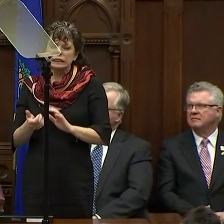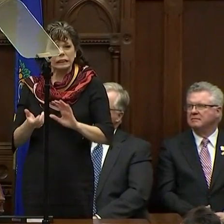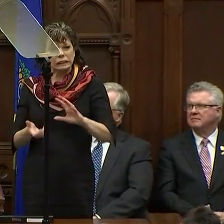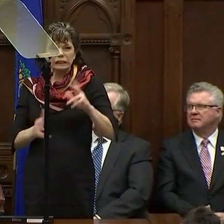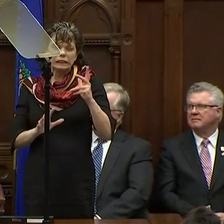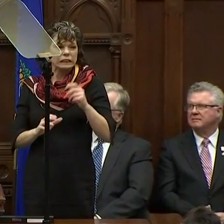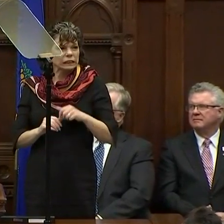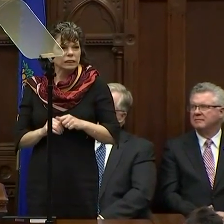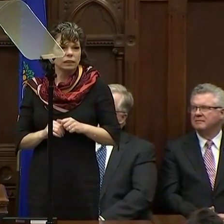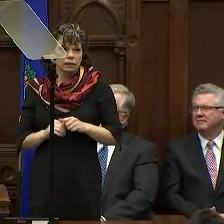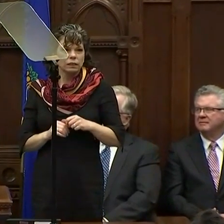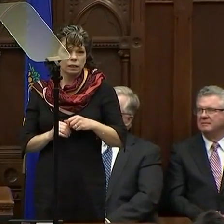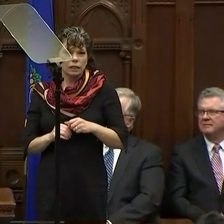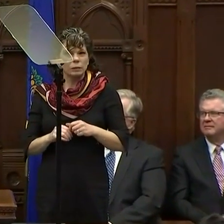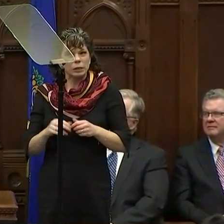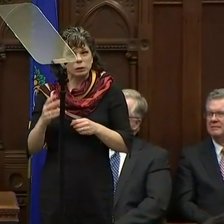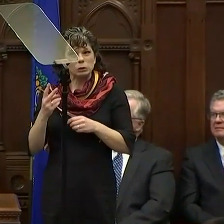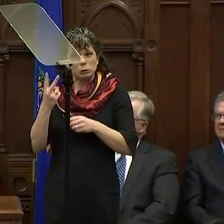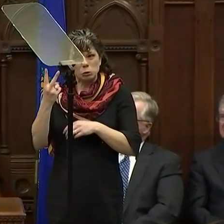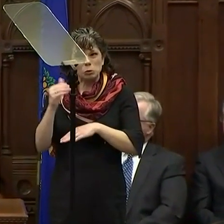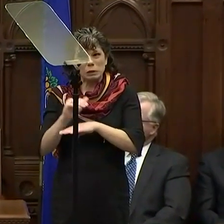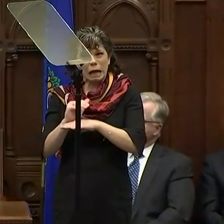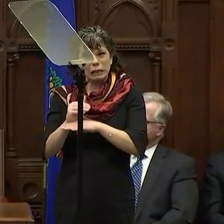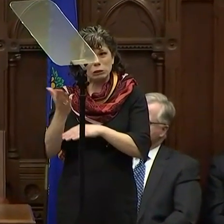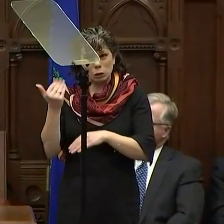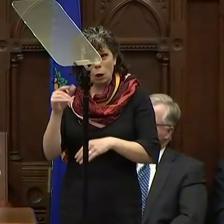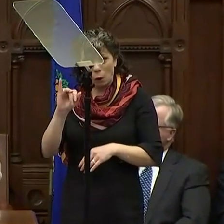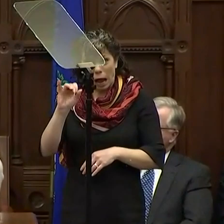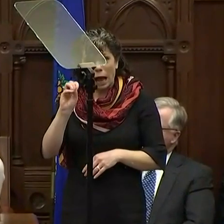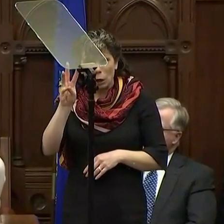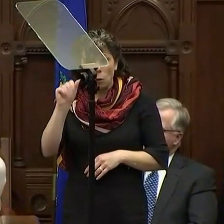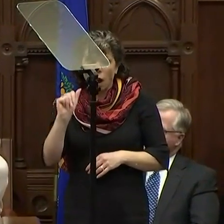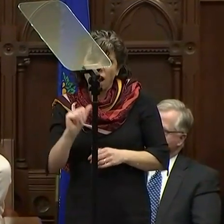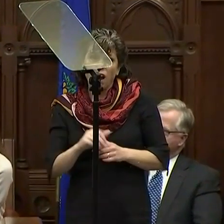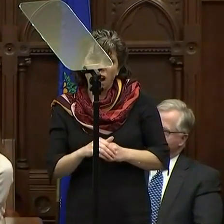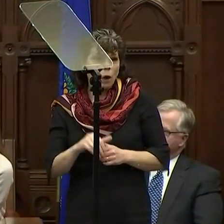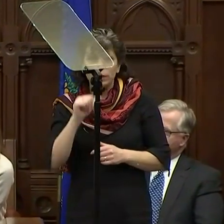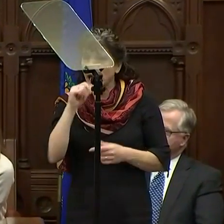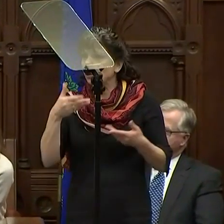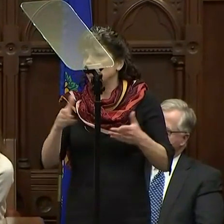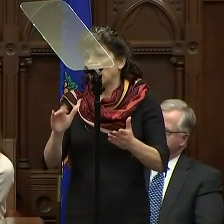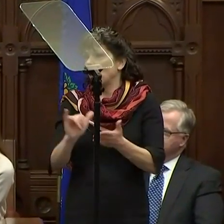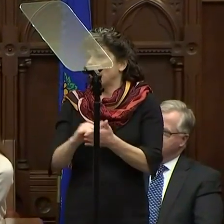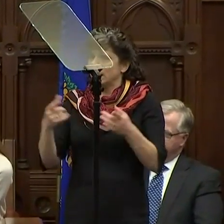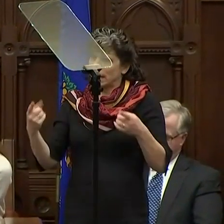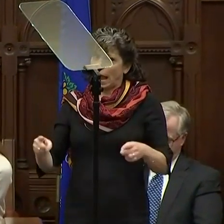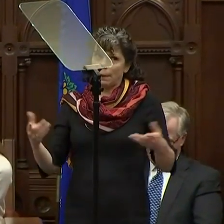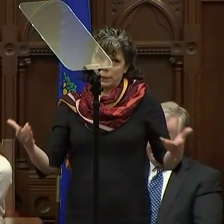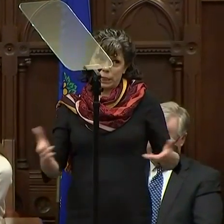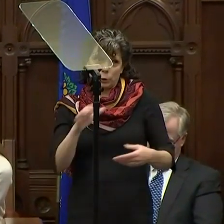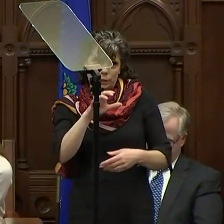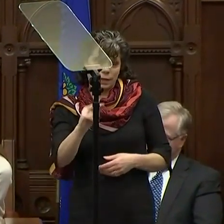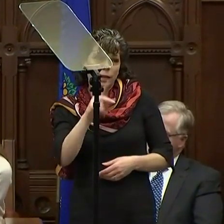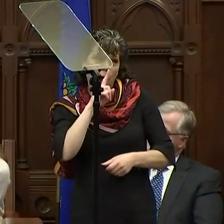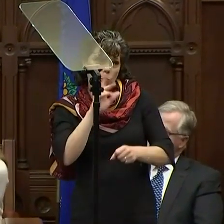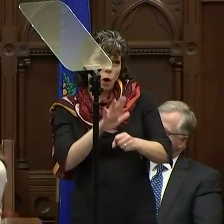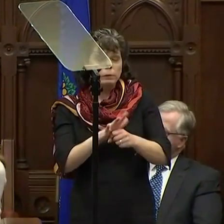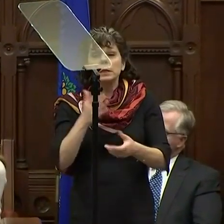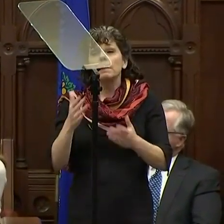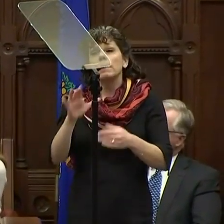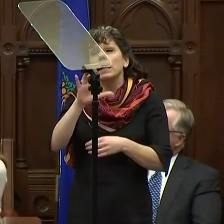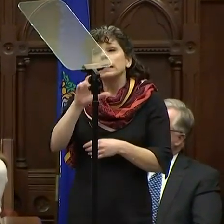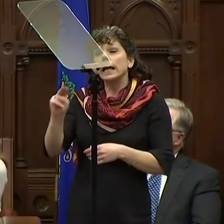jeopardized, well, two nights ago in Iowa. Well, we're not going to let that happen here in Connecticut, I promise you that. Maybe the